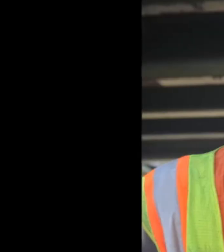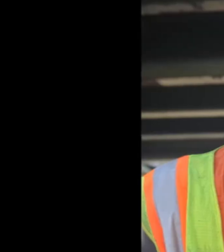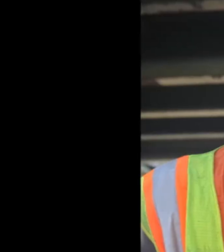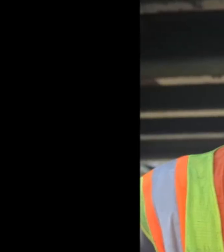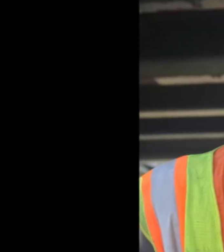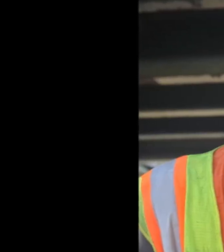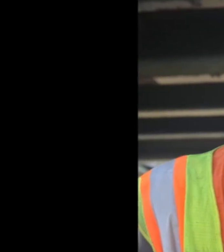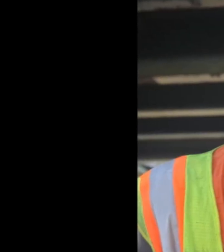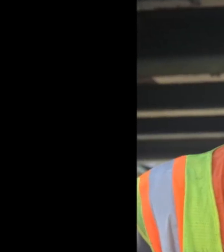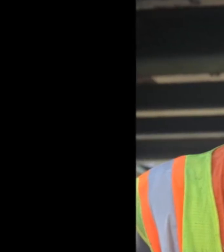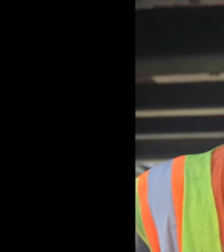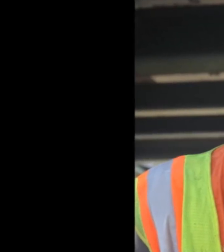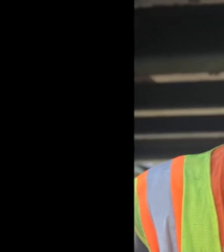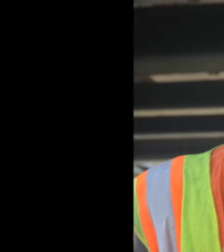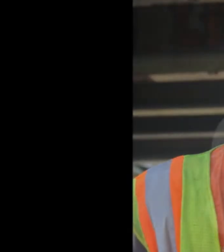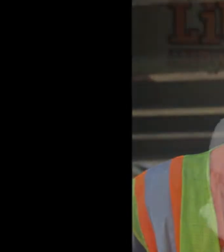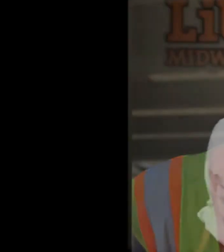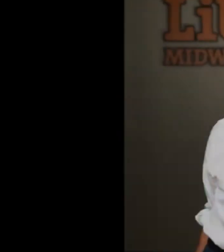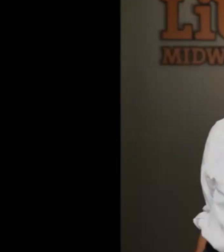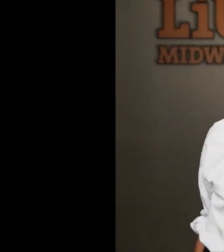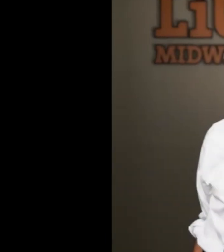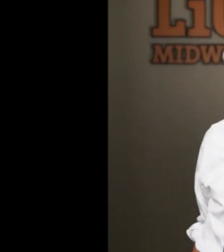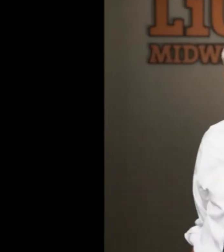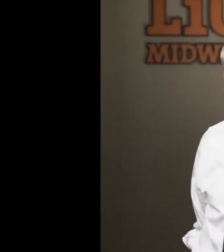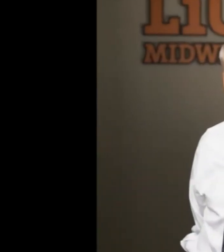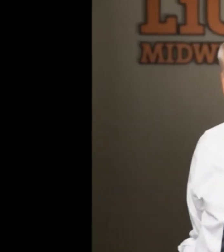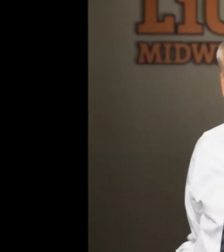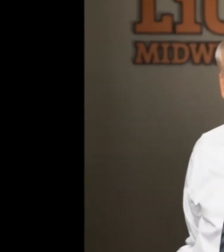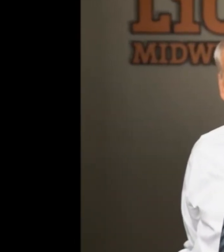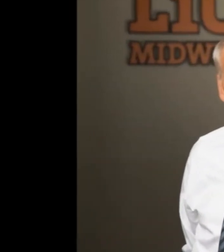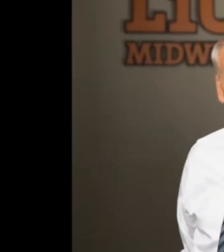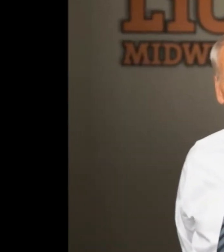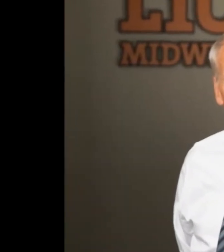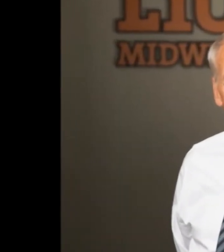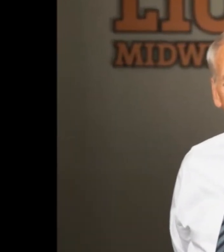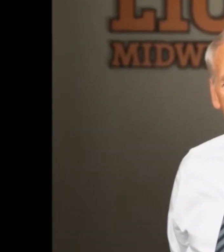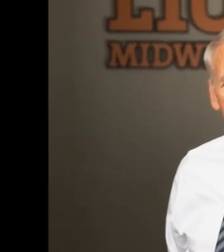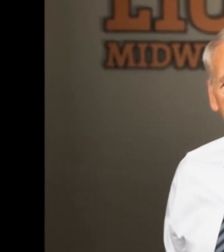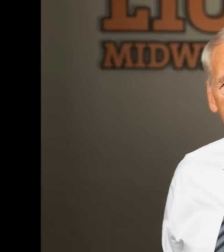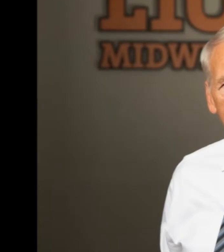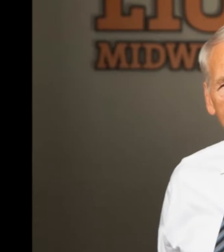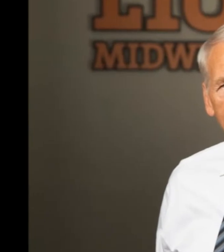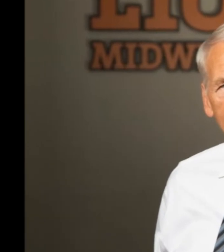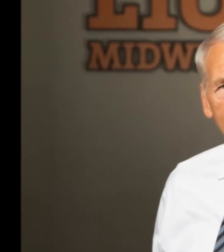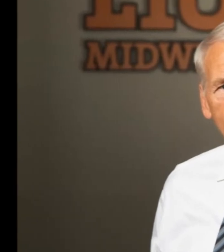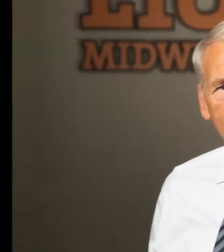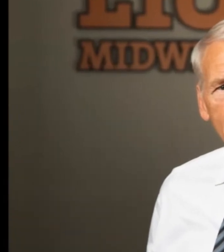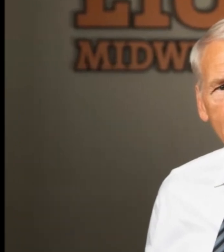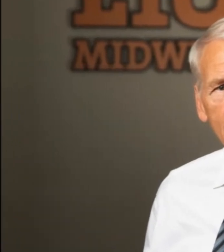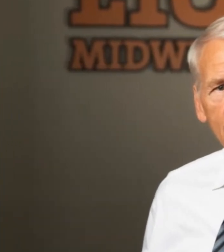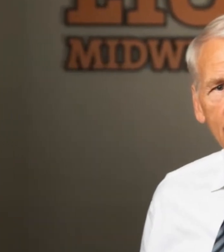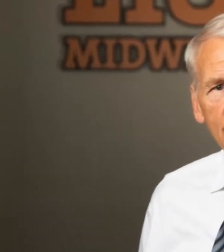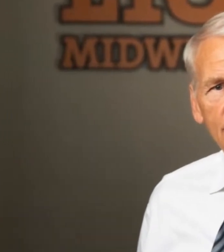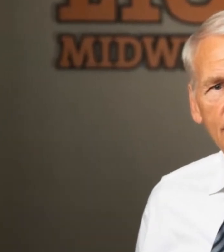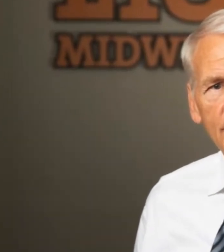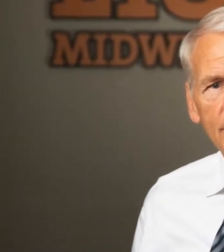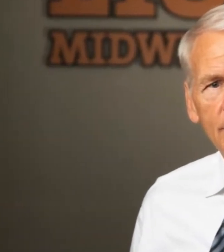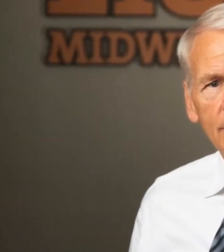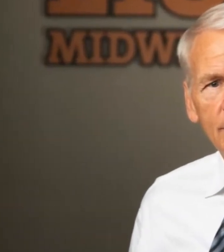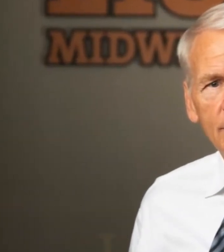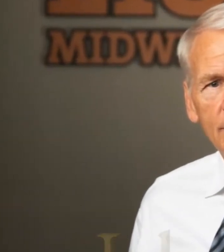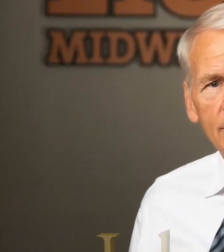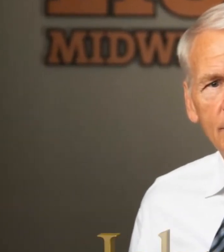is. And that's why I'm proud to call him my friend and my brother. John Penn, thank you for all you